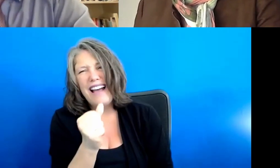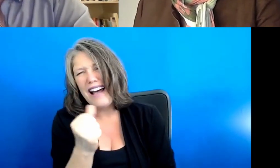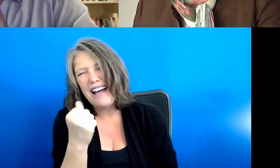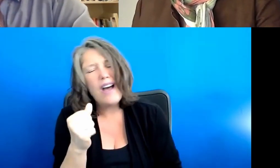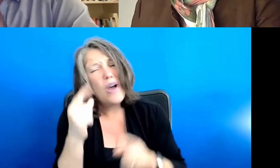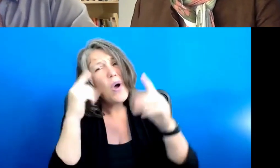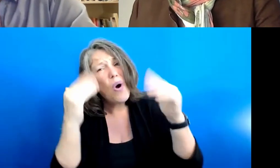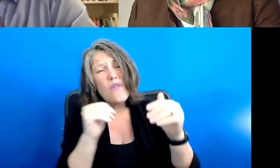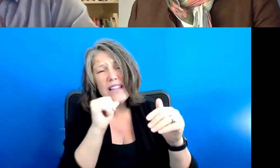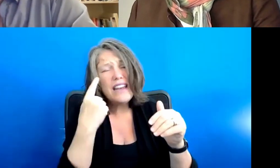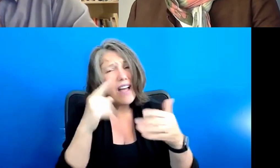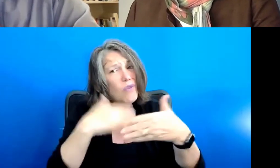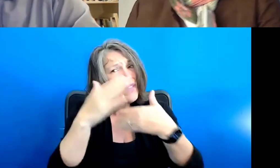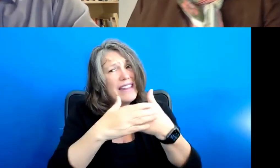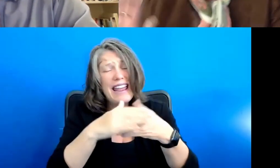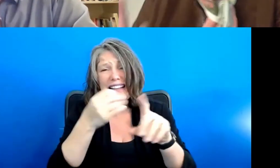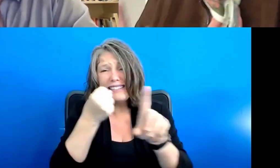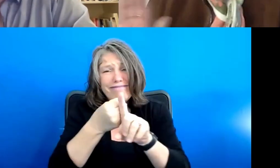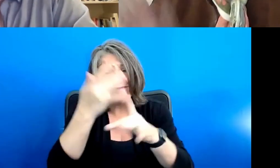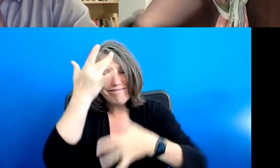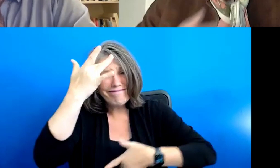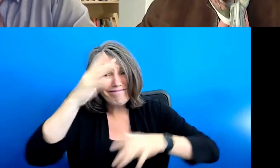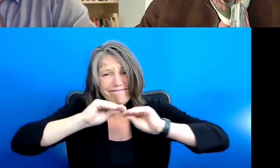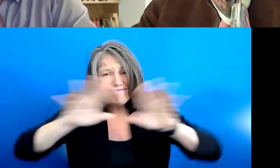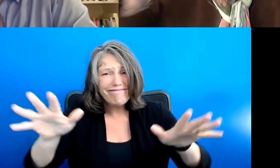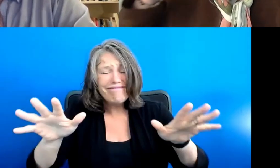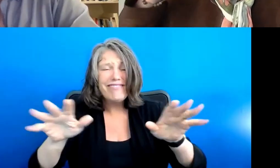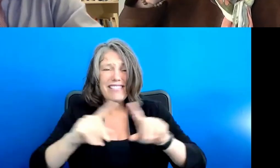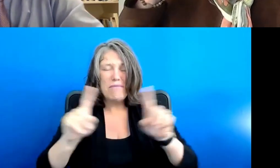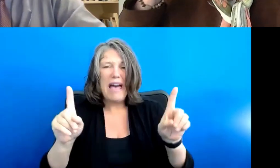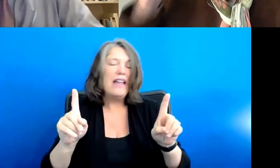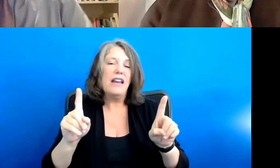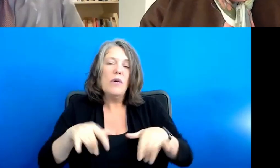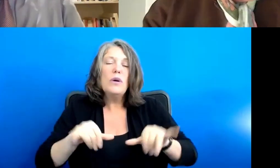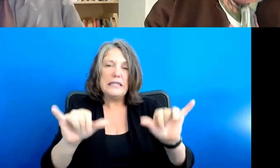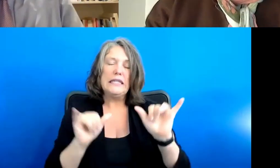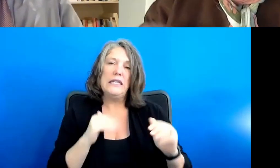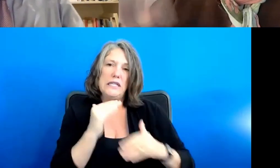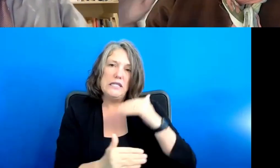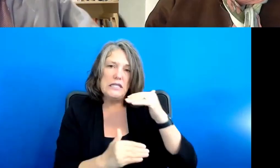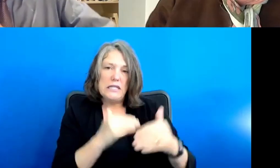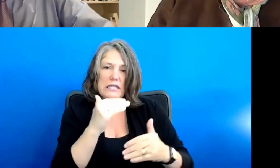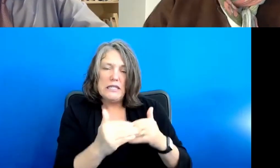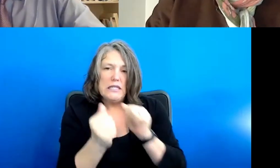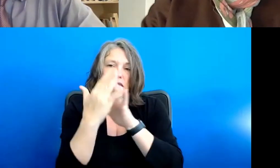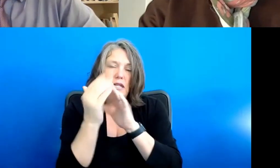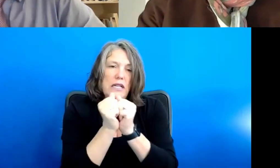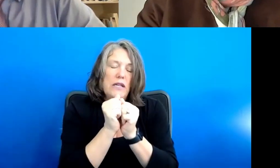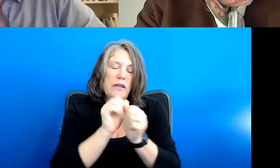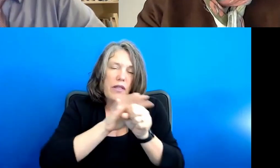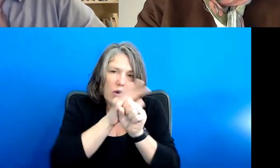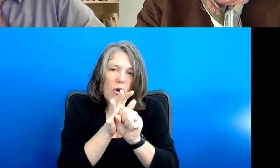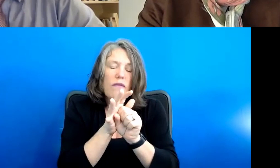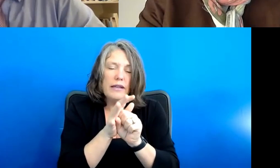pandemic during our generation. Let's hope not. But Yep. still moving forward, dealing with COVID as we go through more and more waves along the